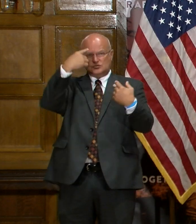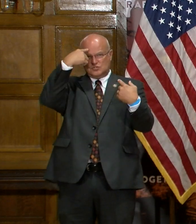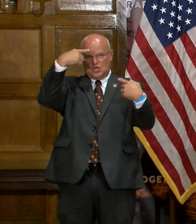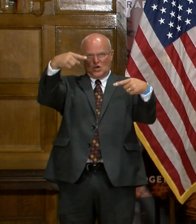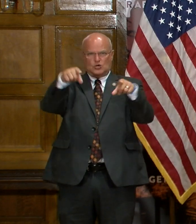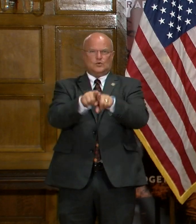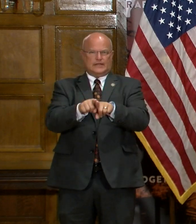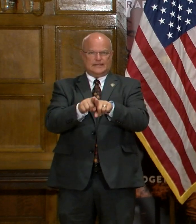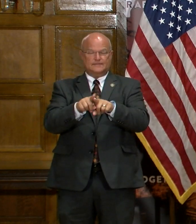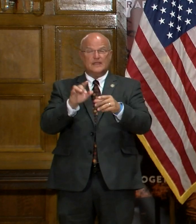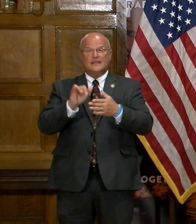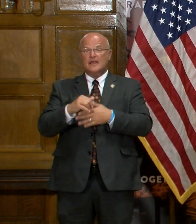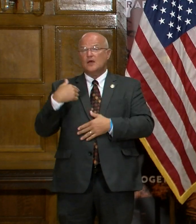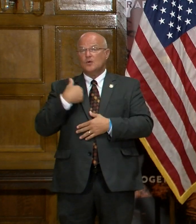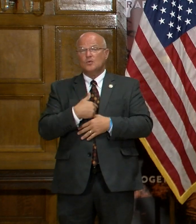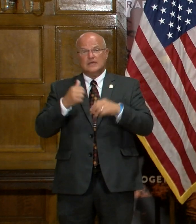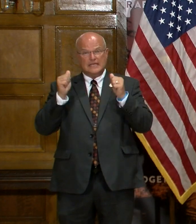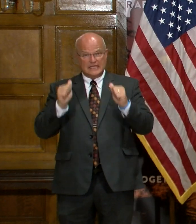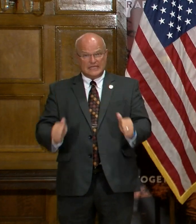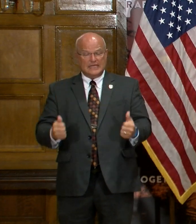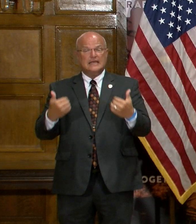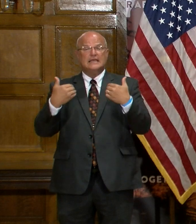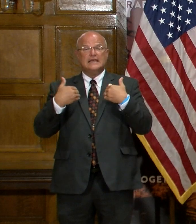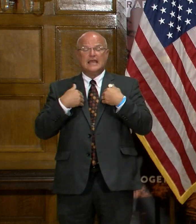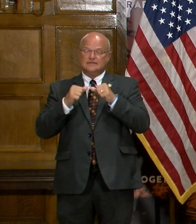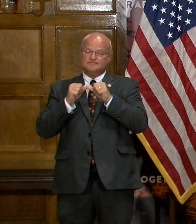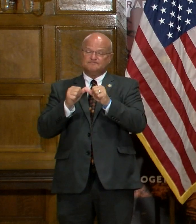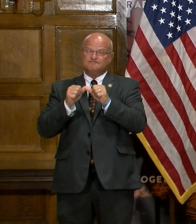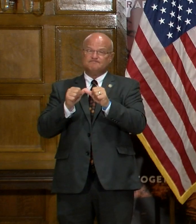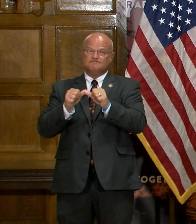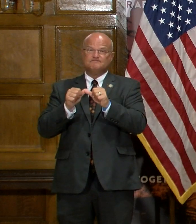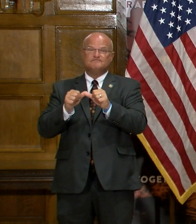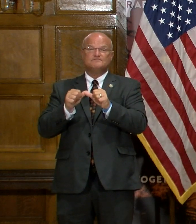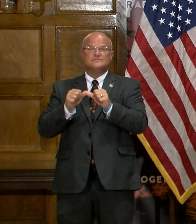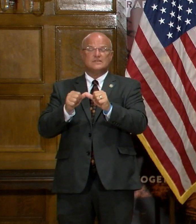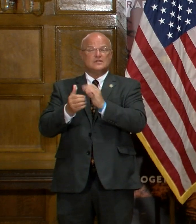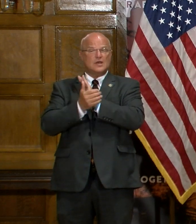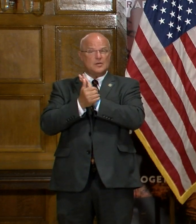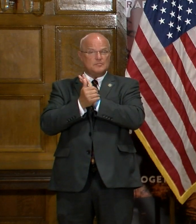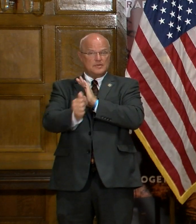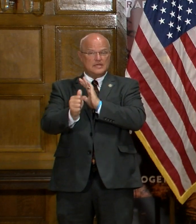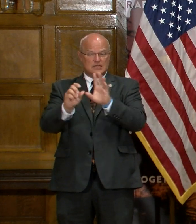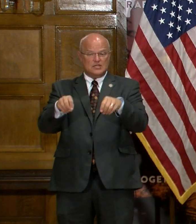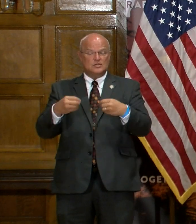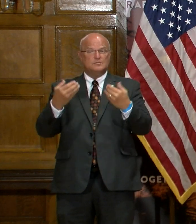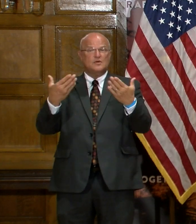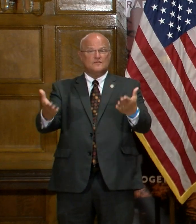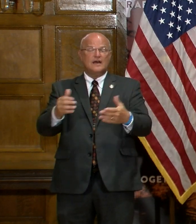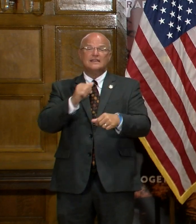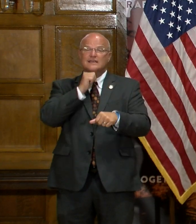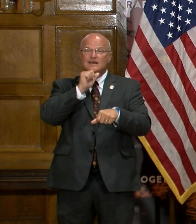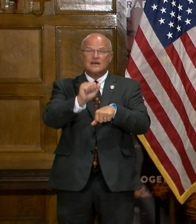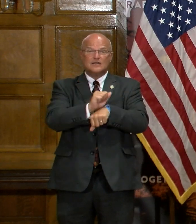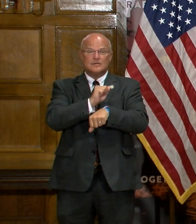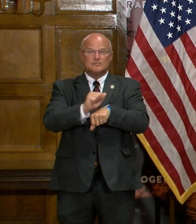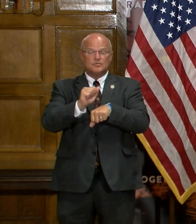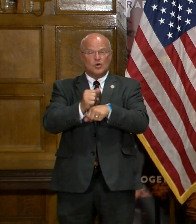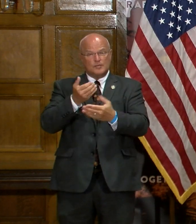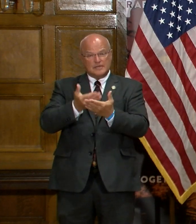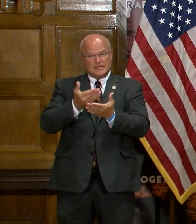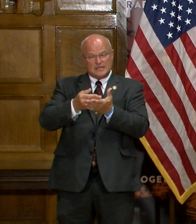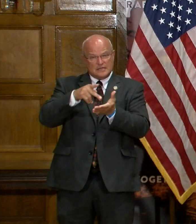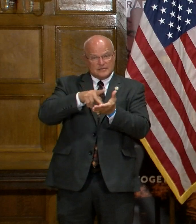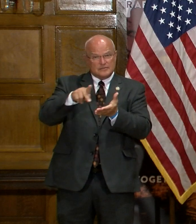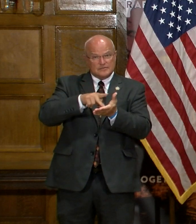agreement that we can have the continued ability to provide the unemployment compensation